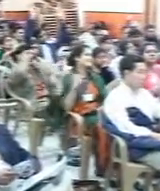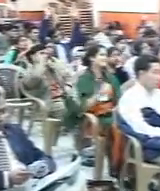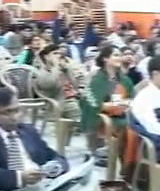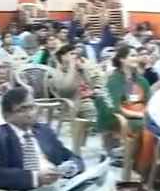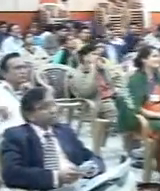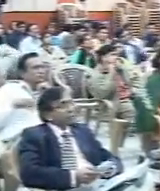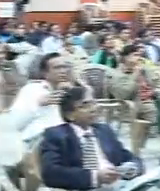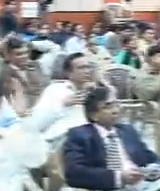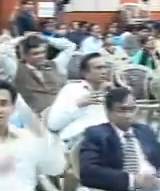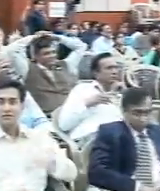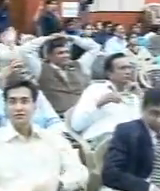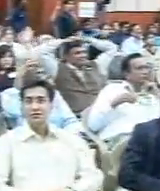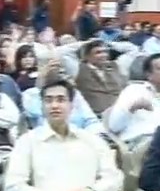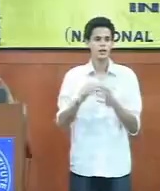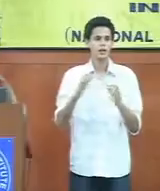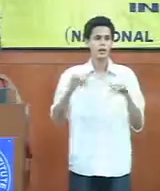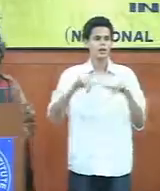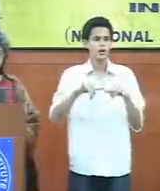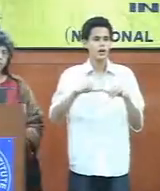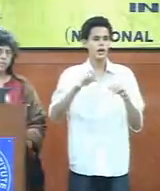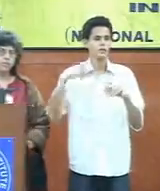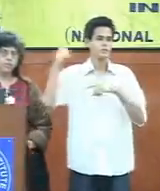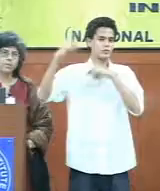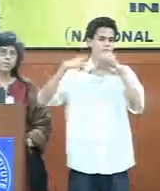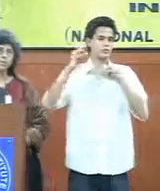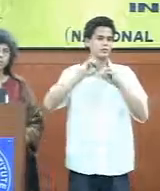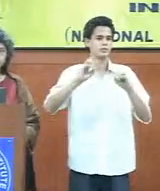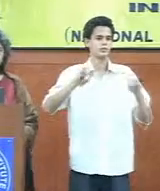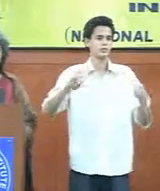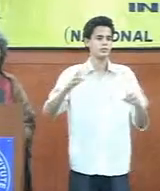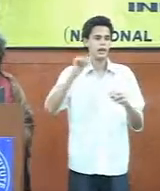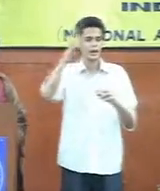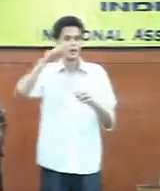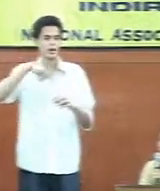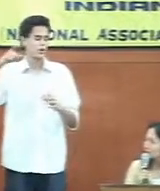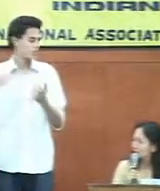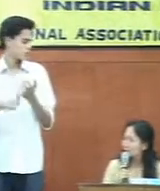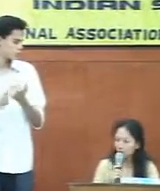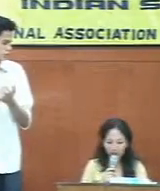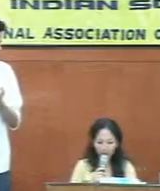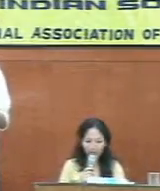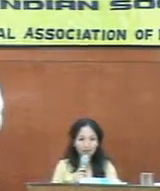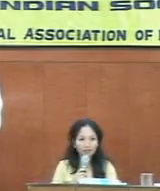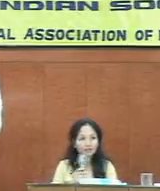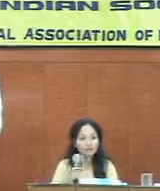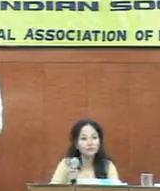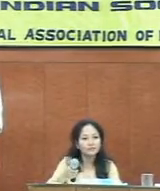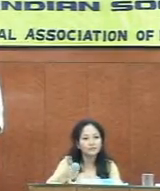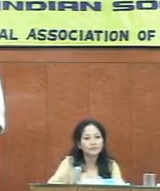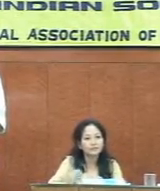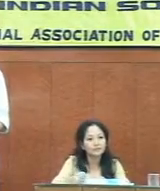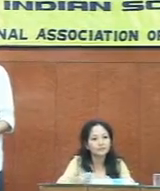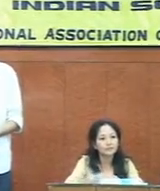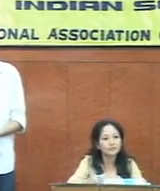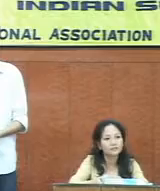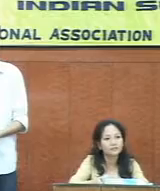Thank you, Roma, enlightening us on the property and inheritance laws for the women on a different customers law. So, may special provision